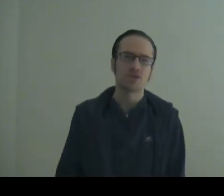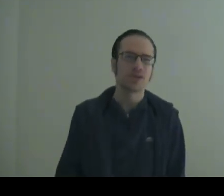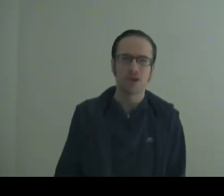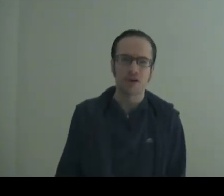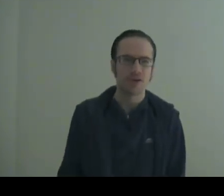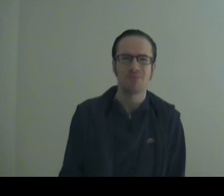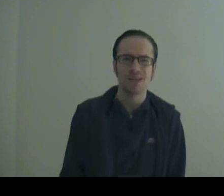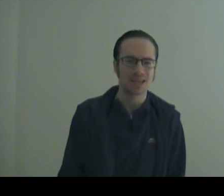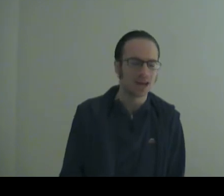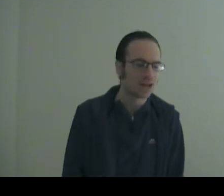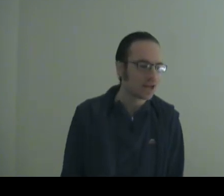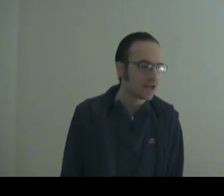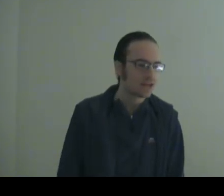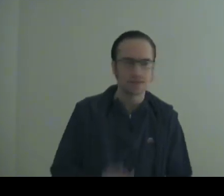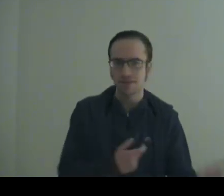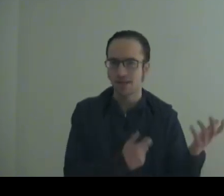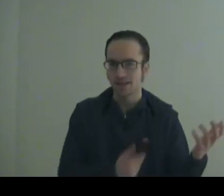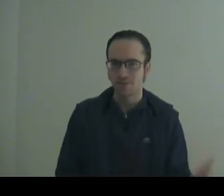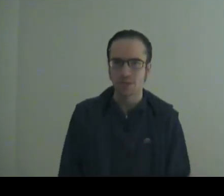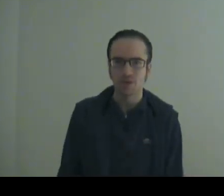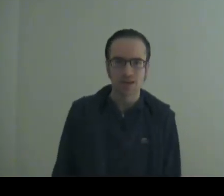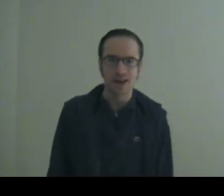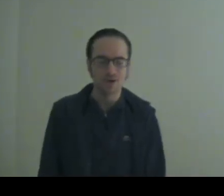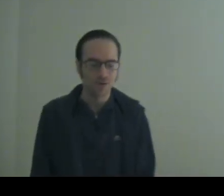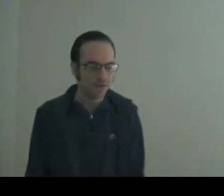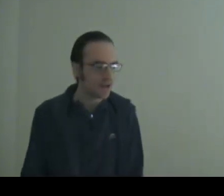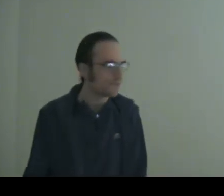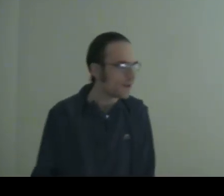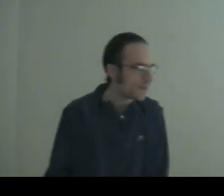trigger guard on a minigun that people carry around? Anyway,